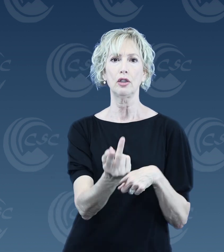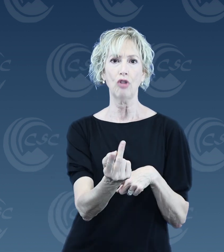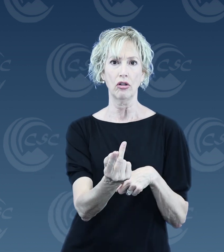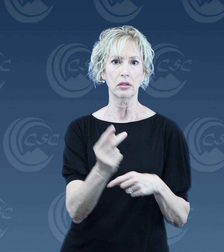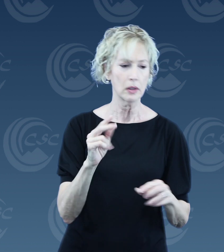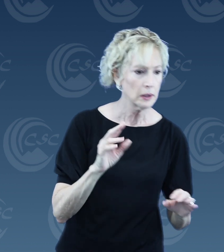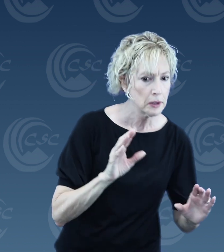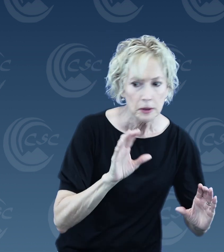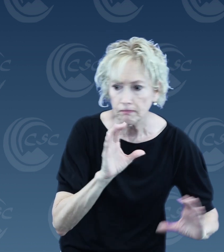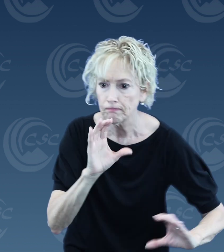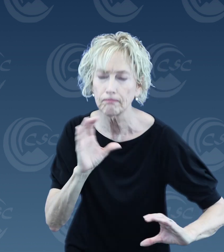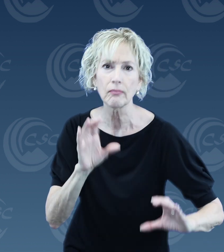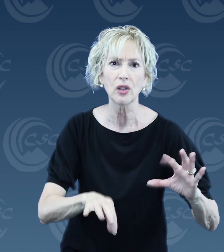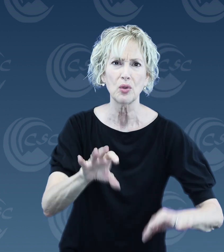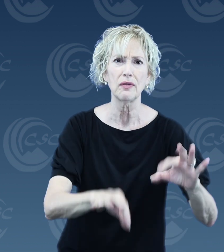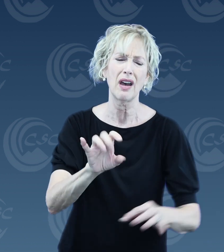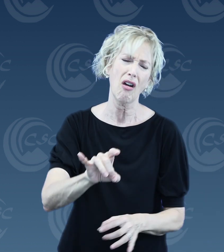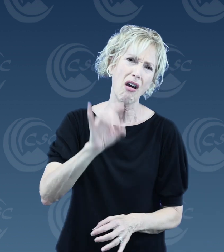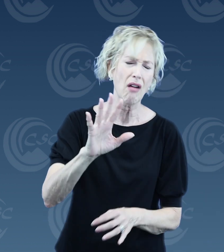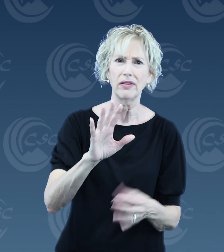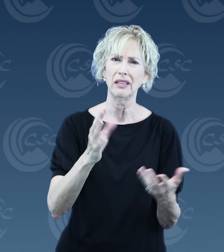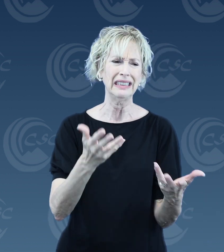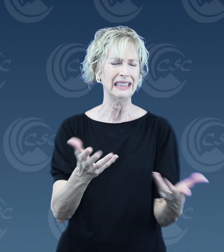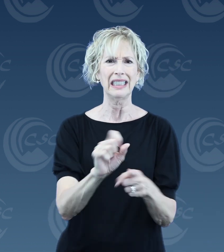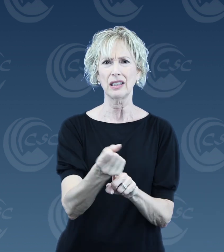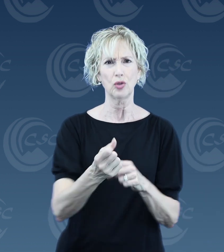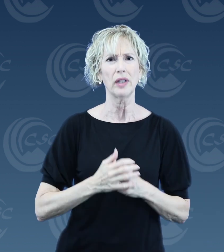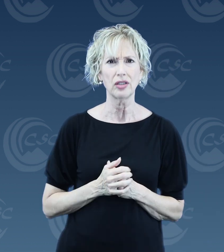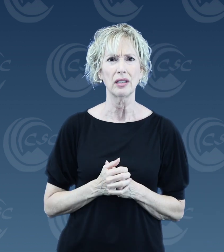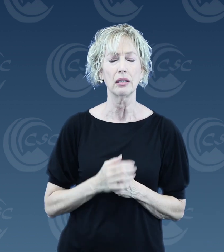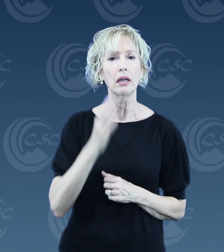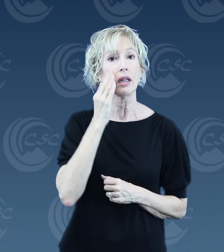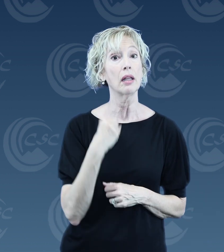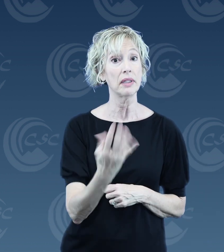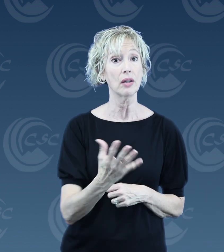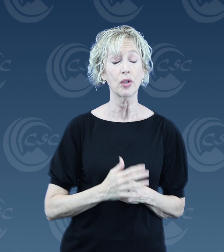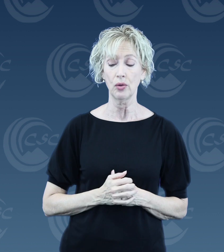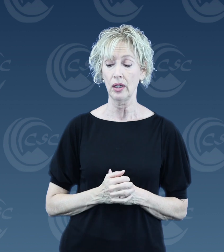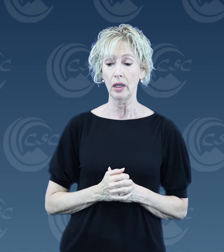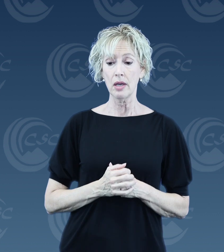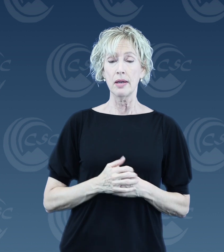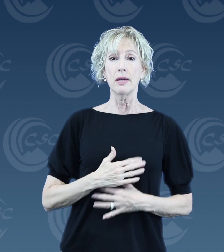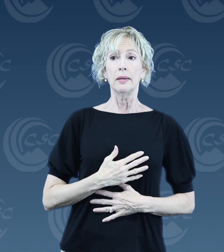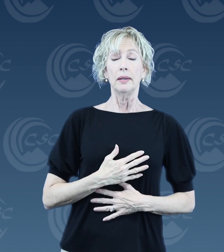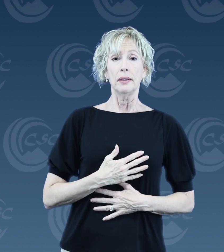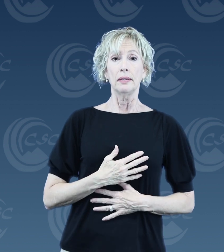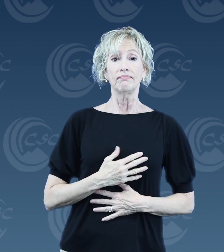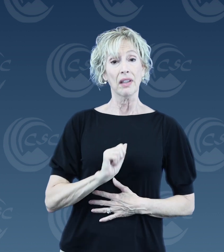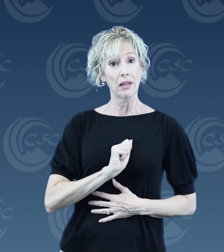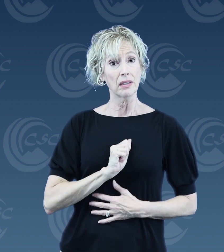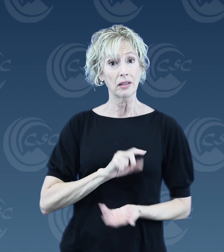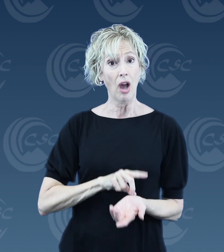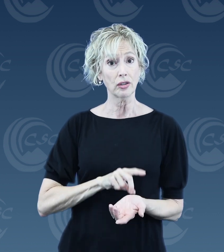and find the tragic sites where people have perished. I will tell you this, as a physician,